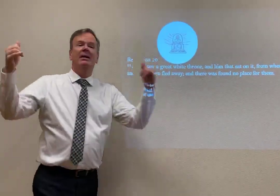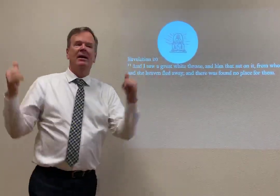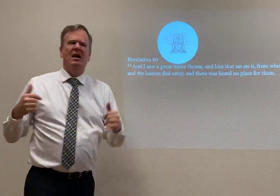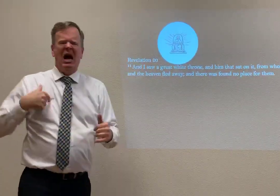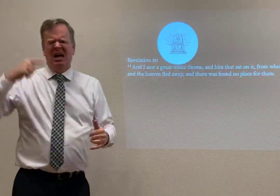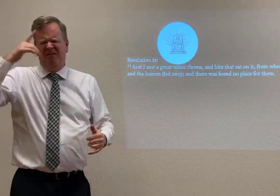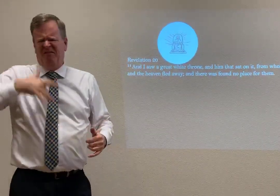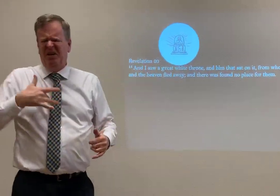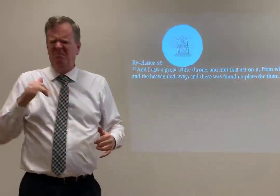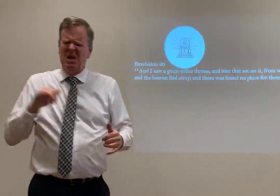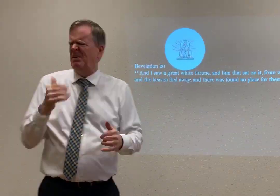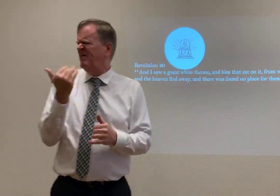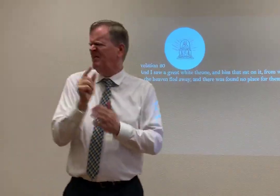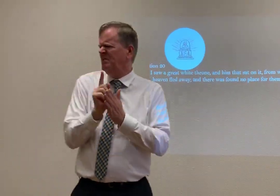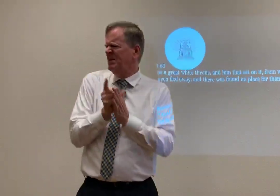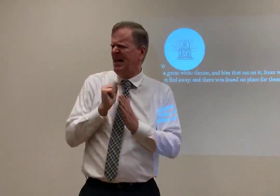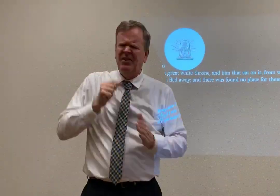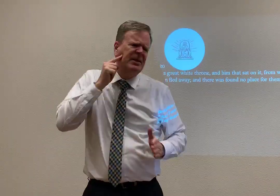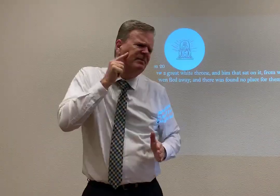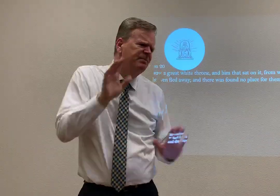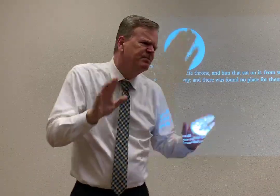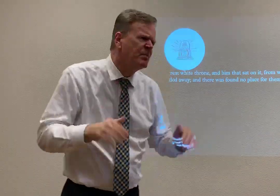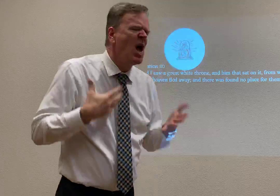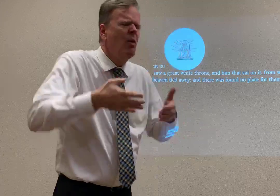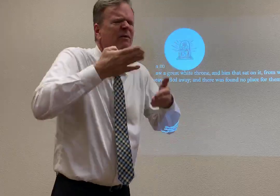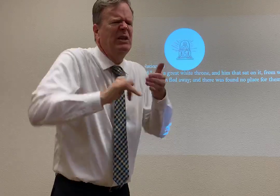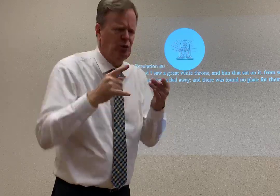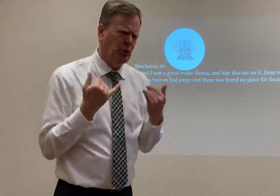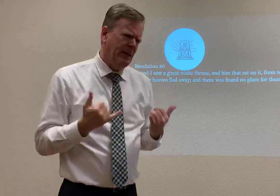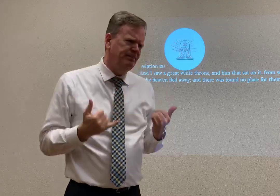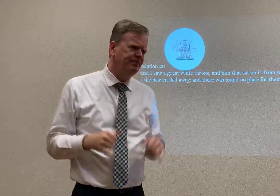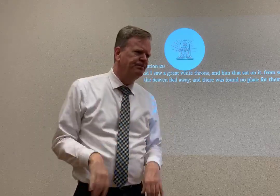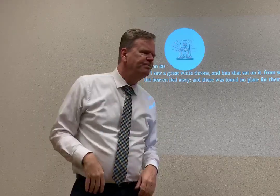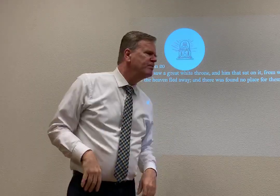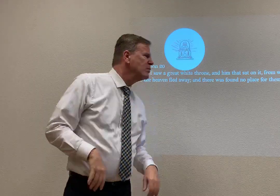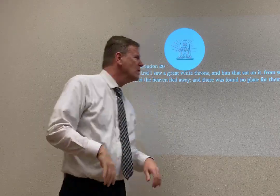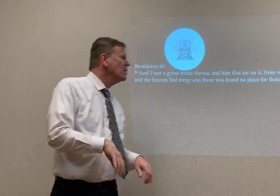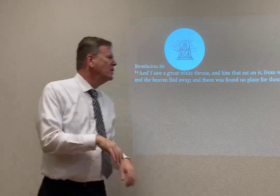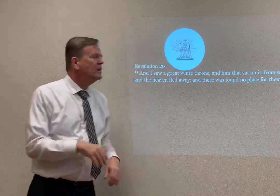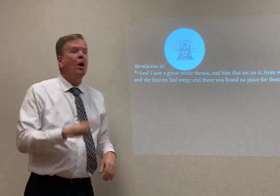Revelation chapter 20. I feel like we're probably going to go 15 more minutes. I do want to finish it today.